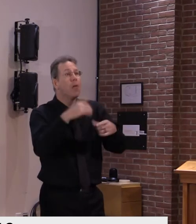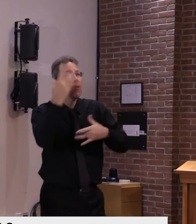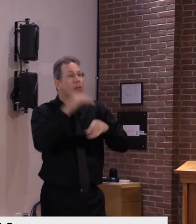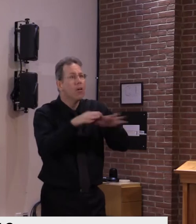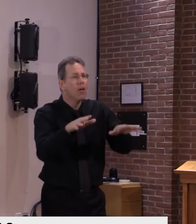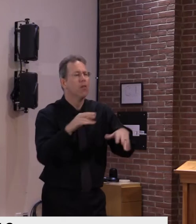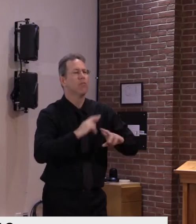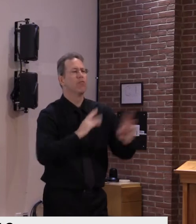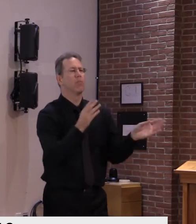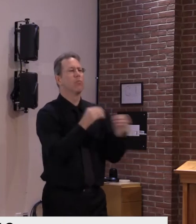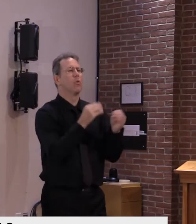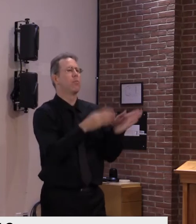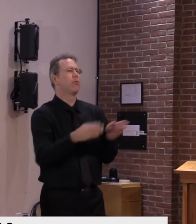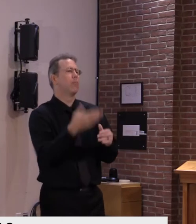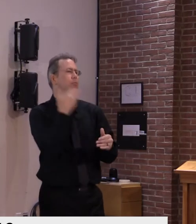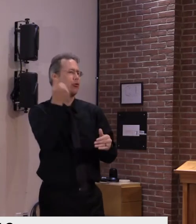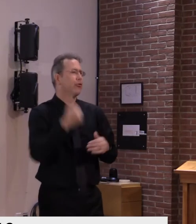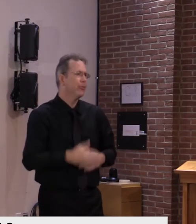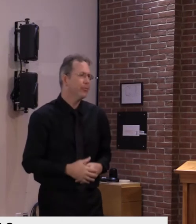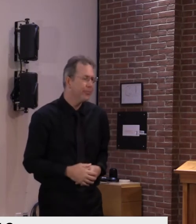All right, well, thank you very much.